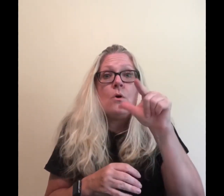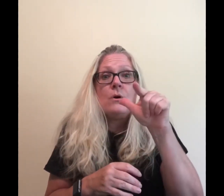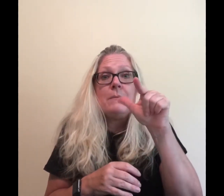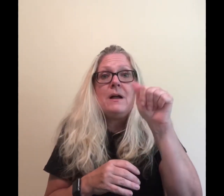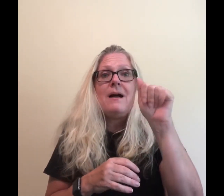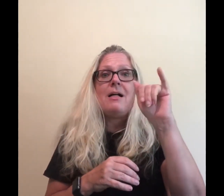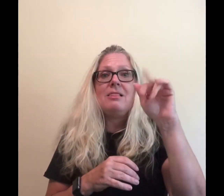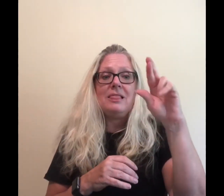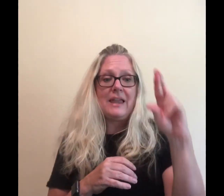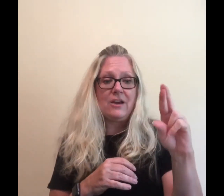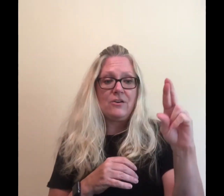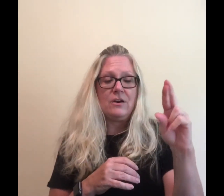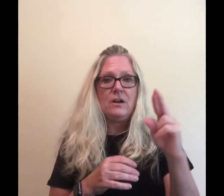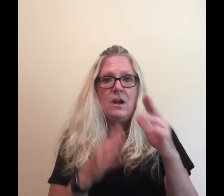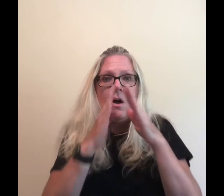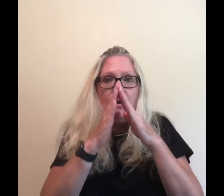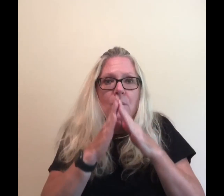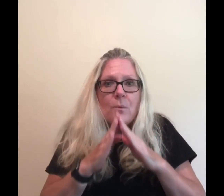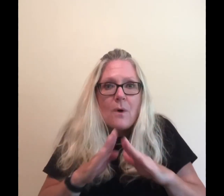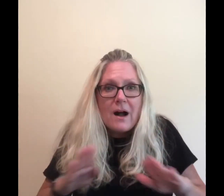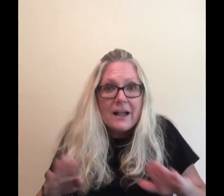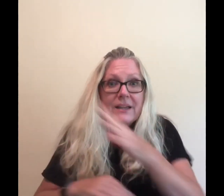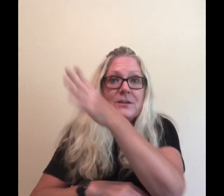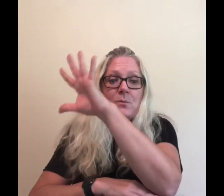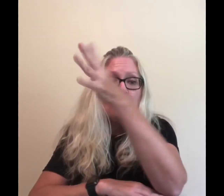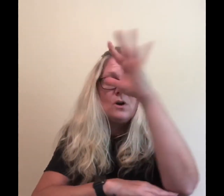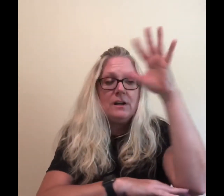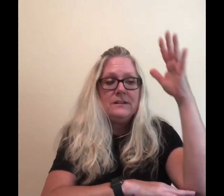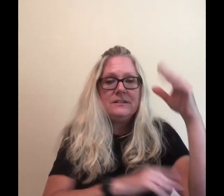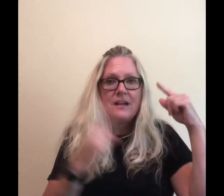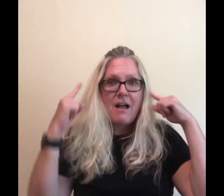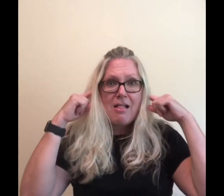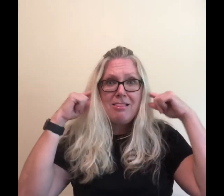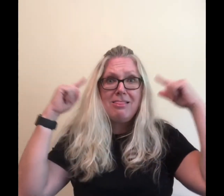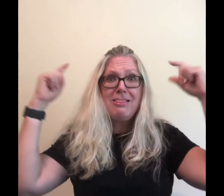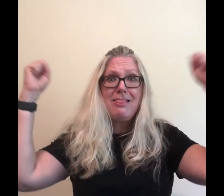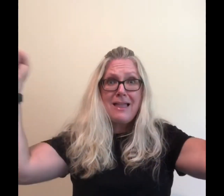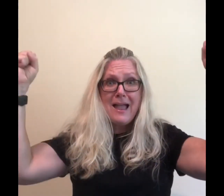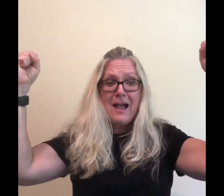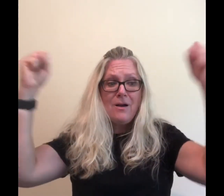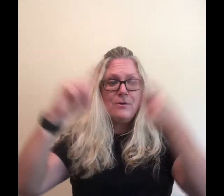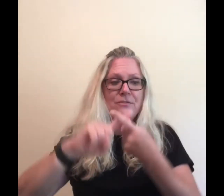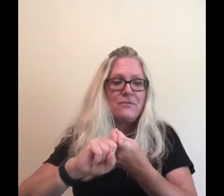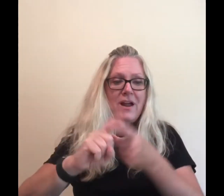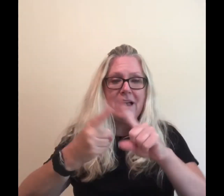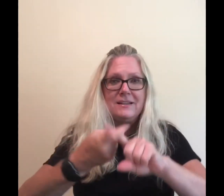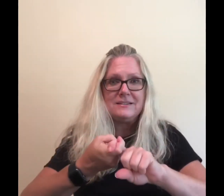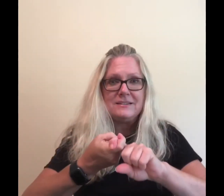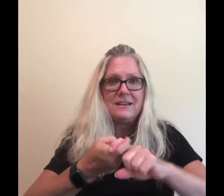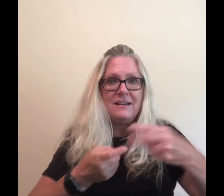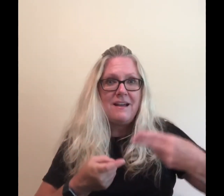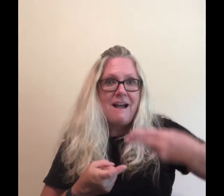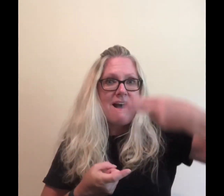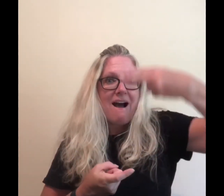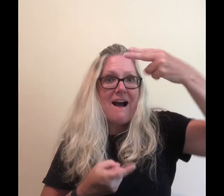warm lair, quiet woods, loud friends,